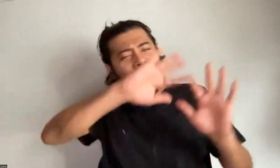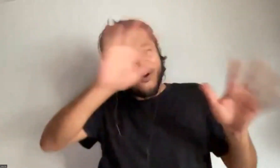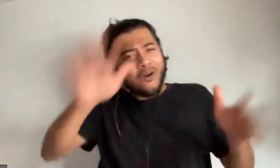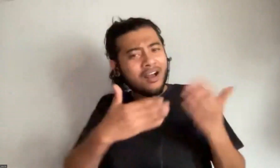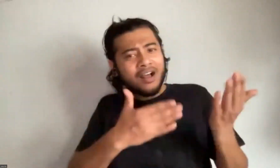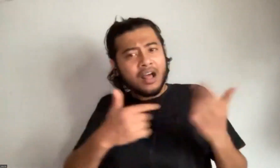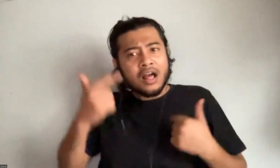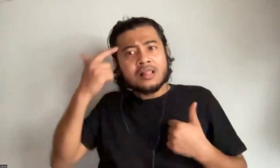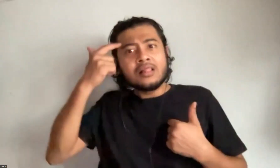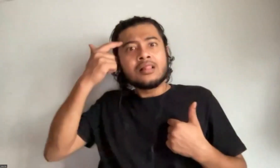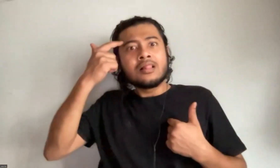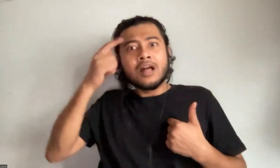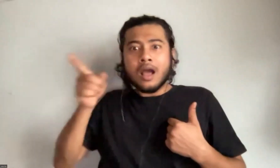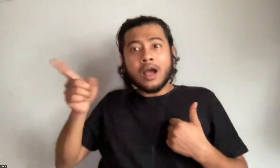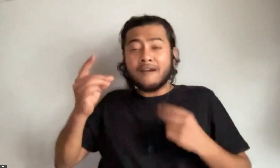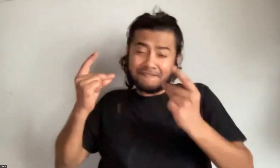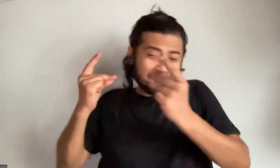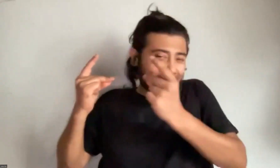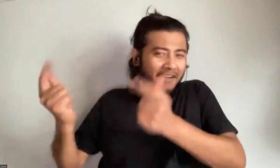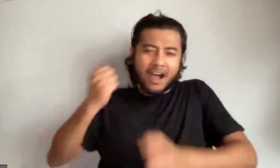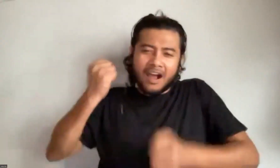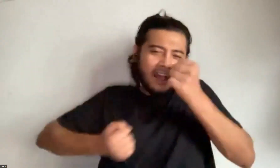we do that, we will be in the position of